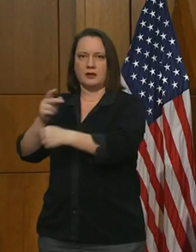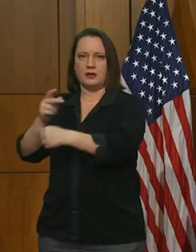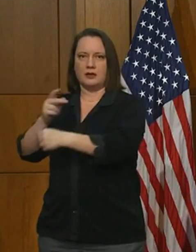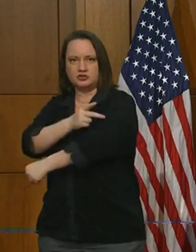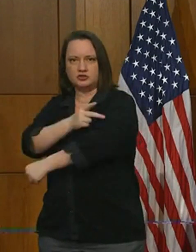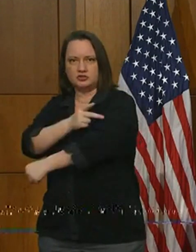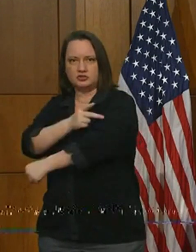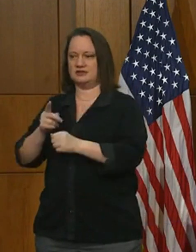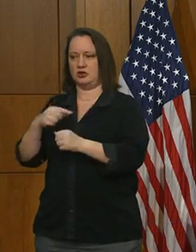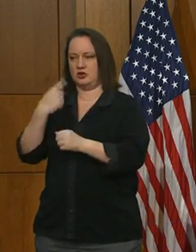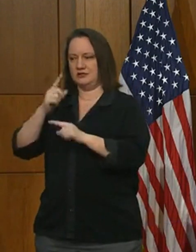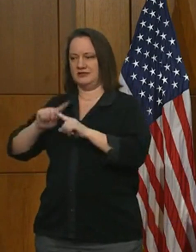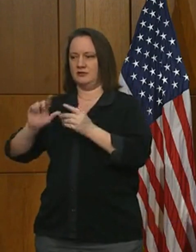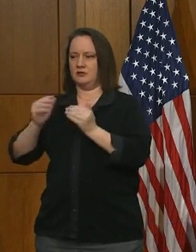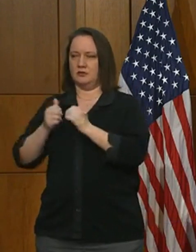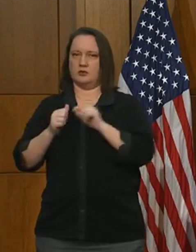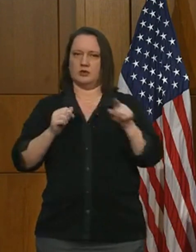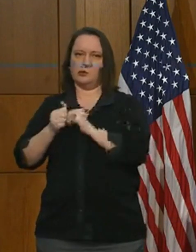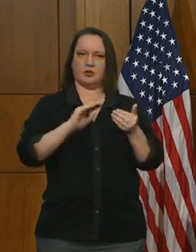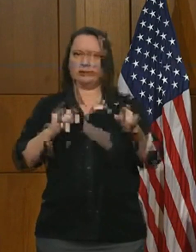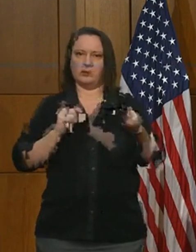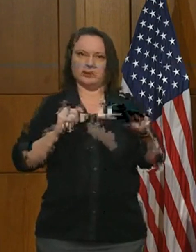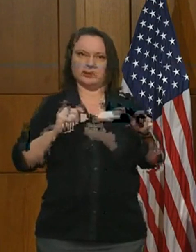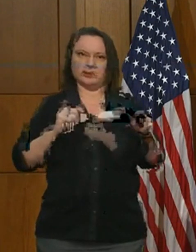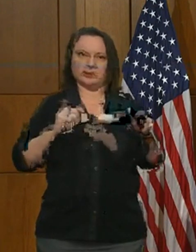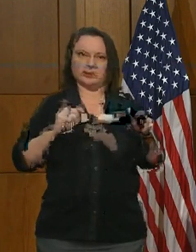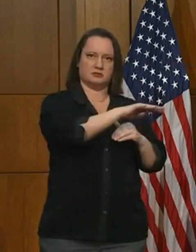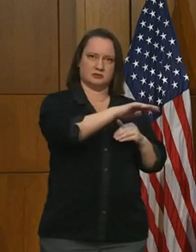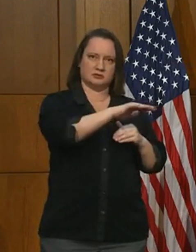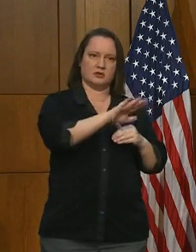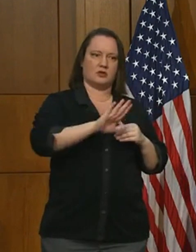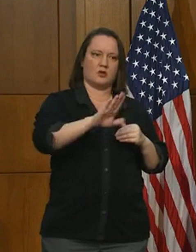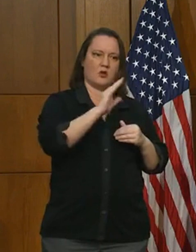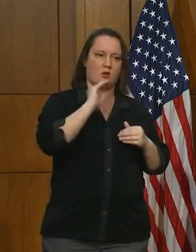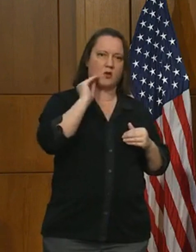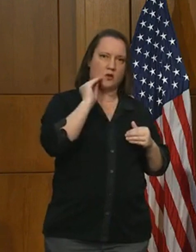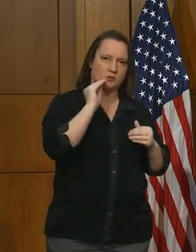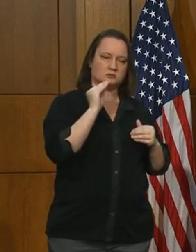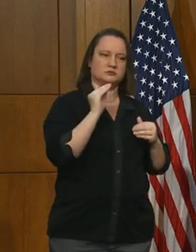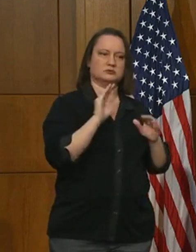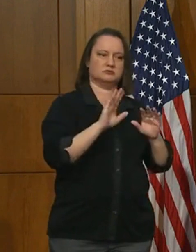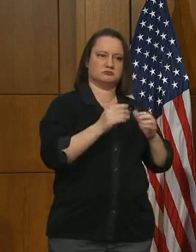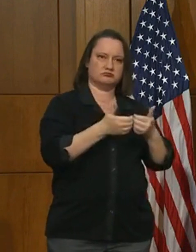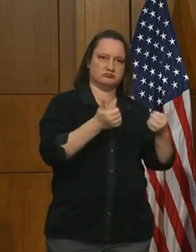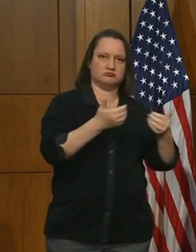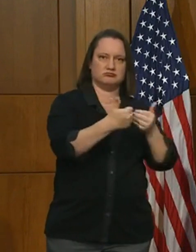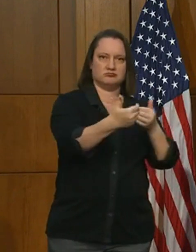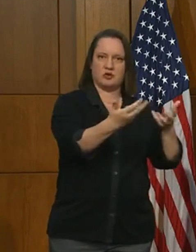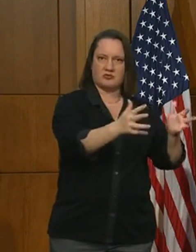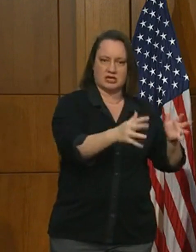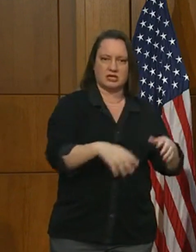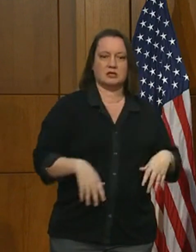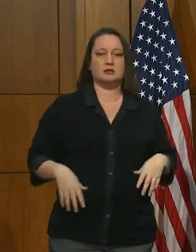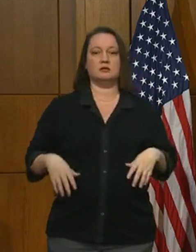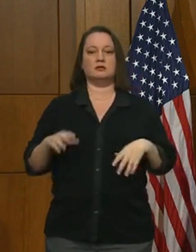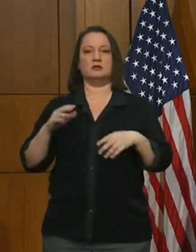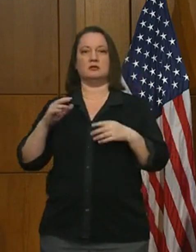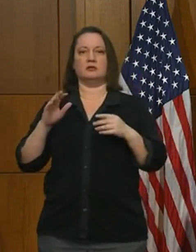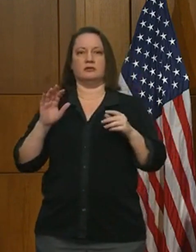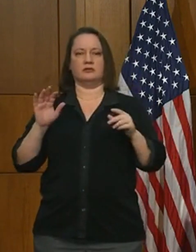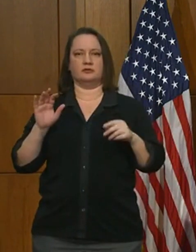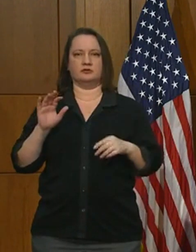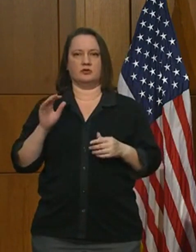than you have in a community setting. But other than that, we approach all these cases as an unfortunate human being who's contracted